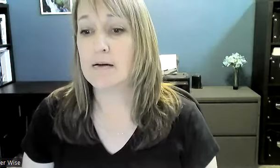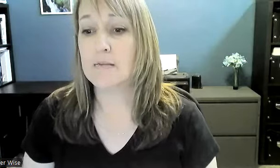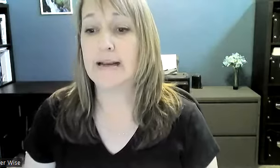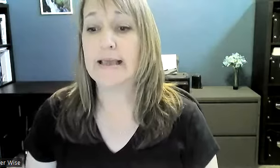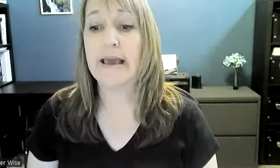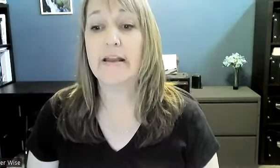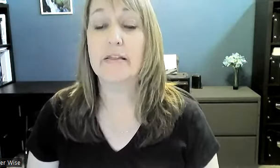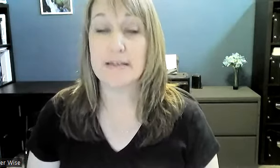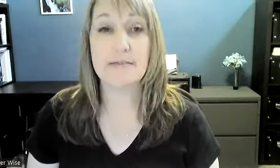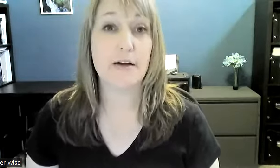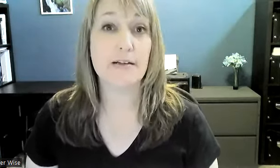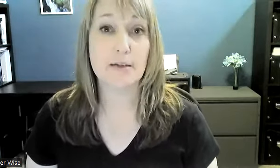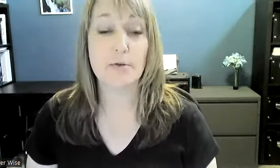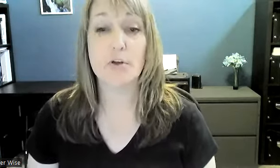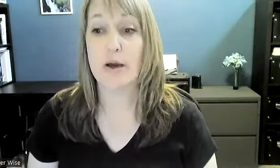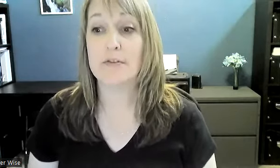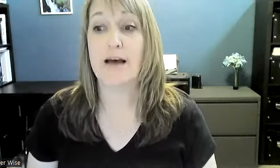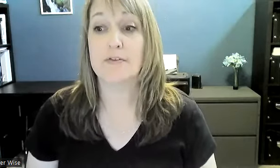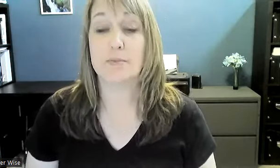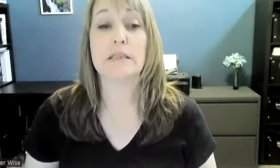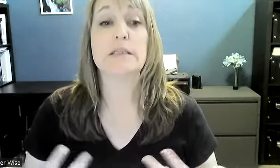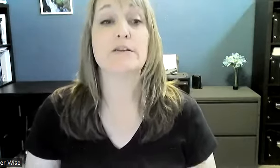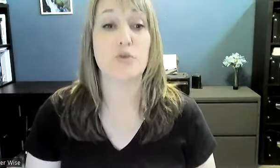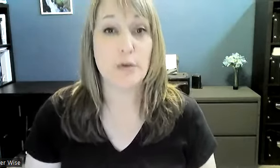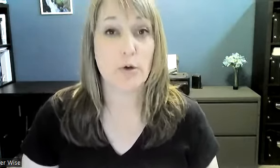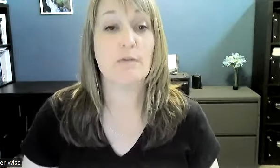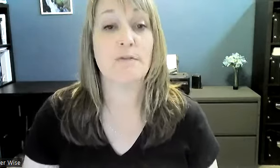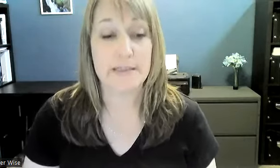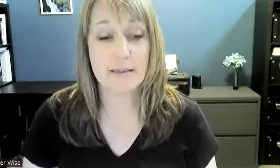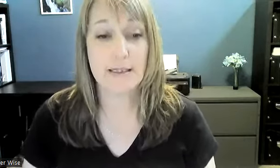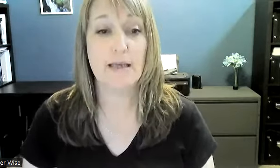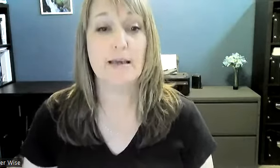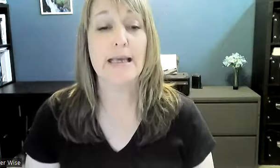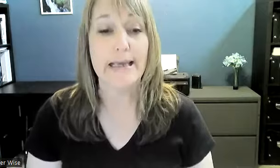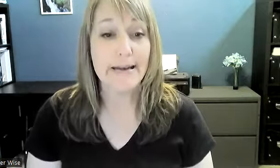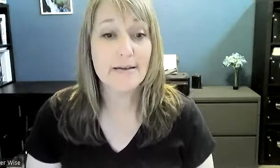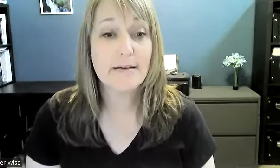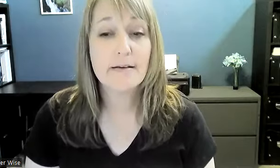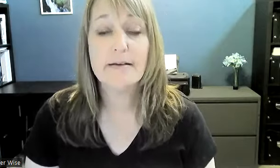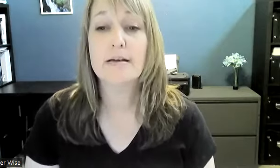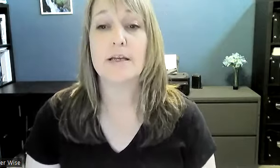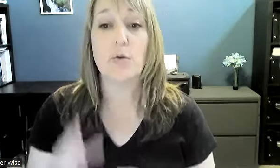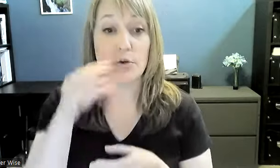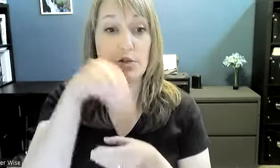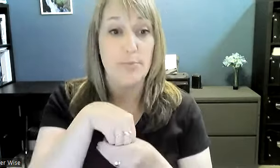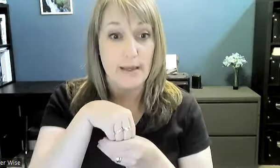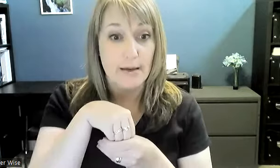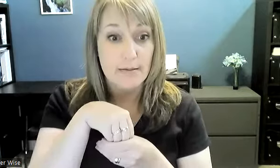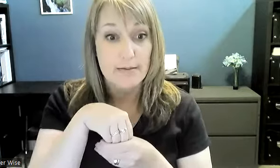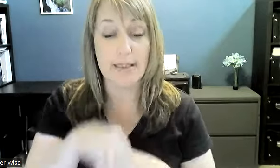And again, this is very literal. You have to have something literally or physically in order to be in. Like